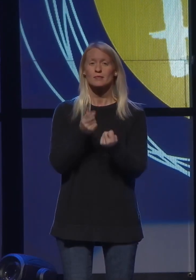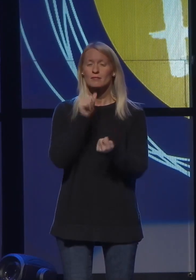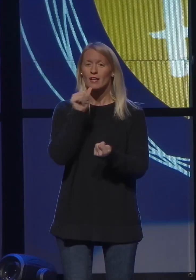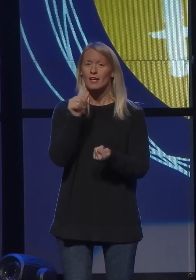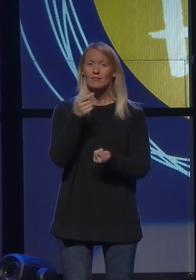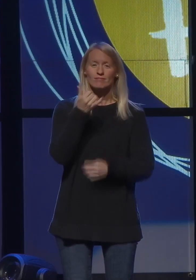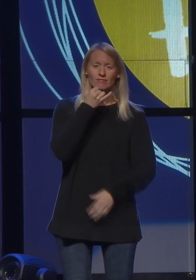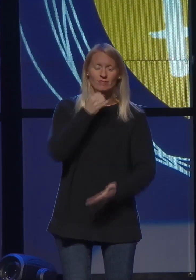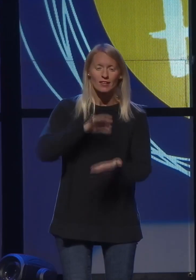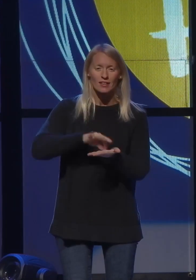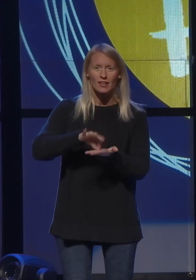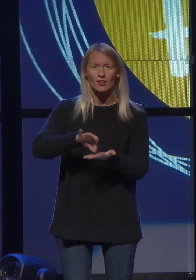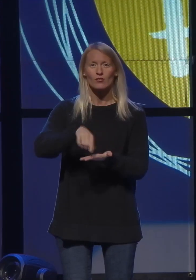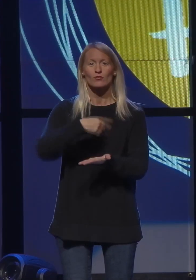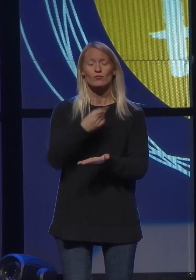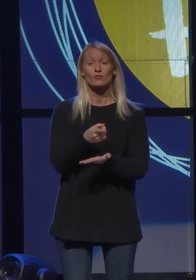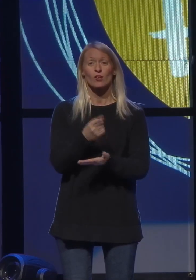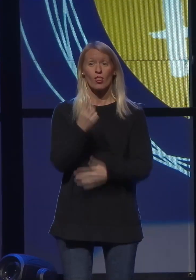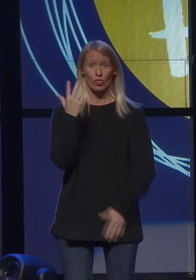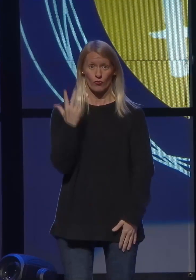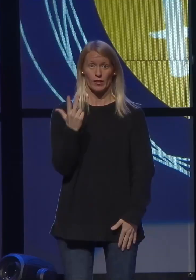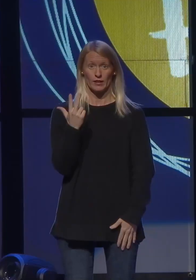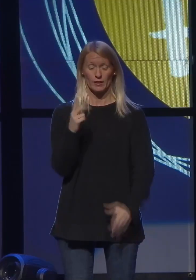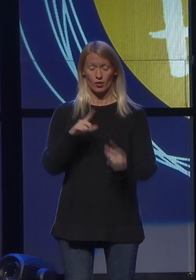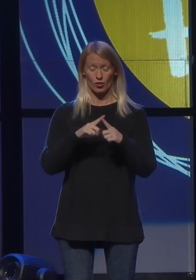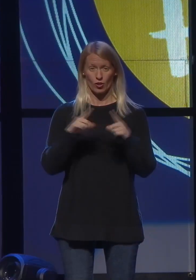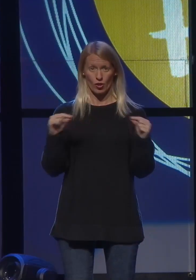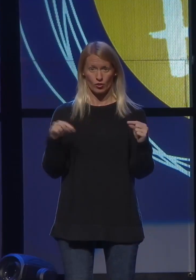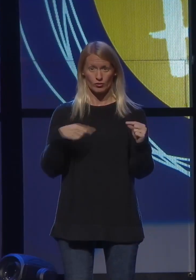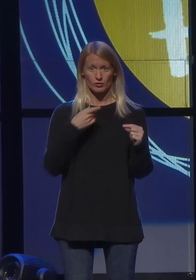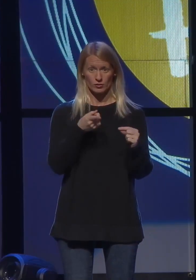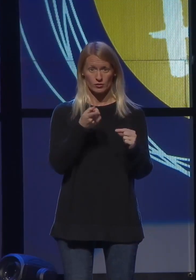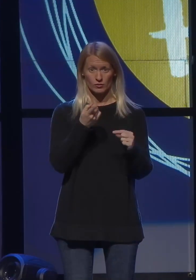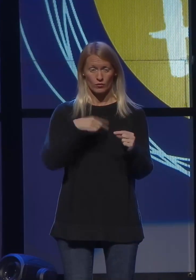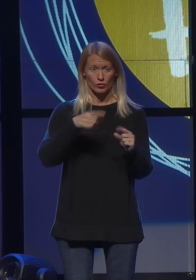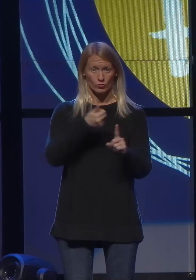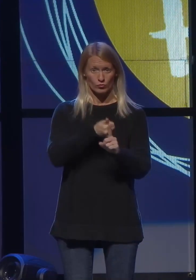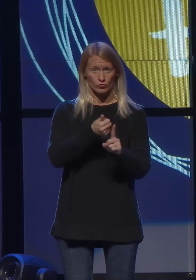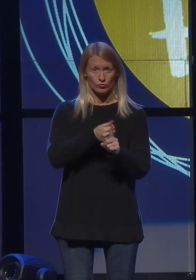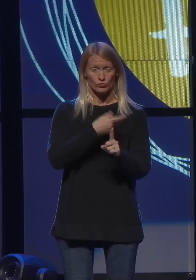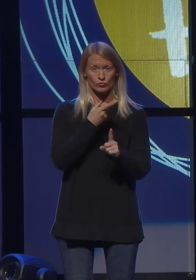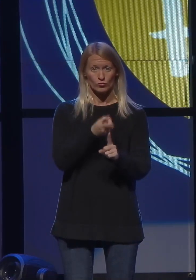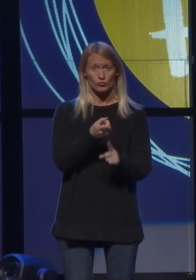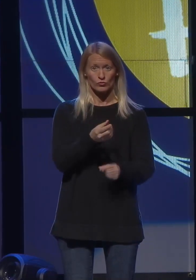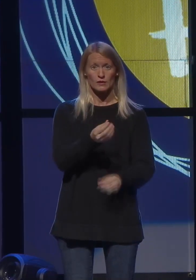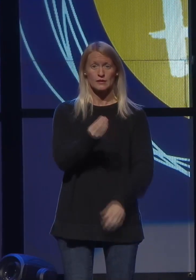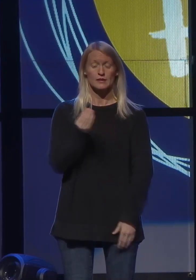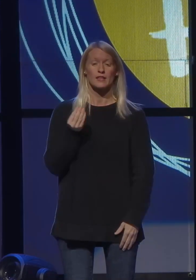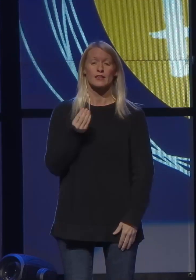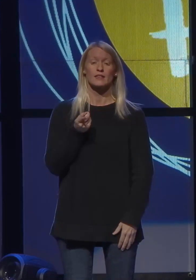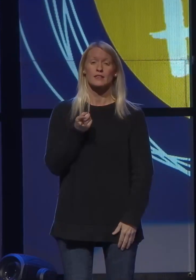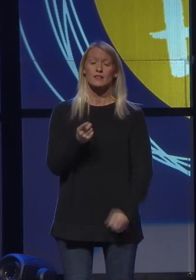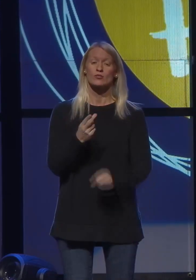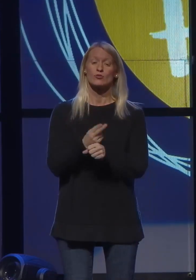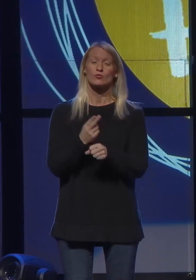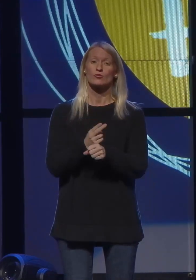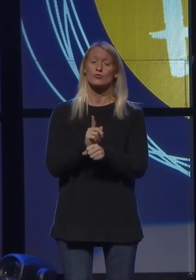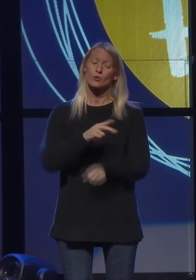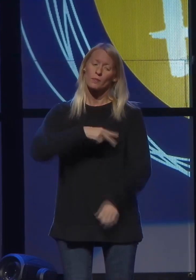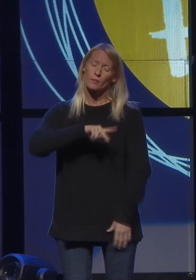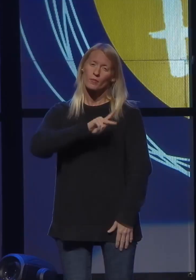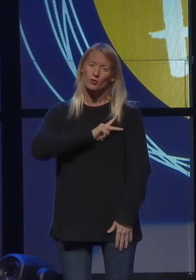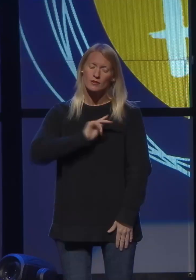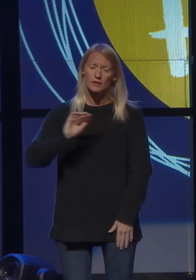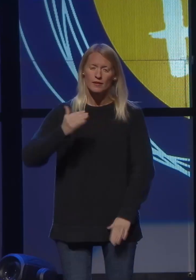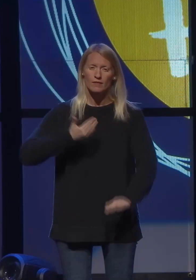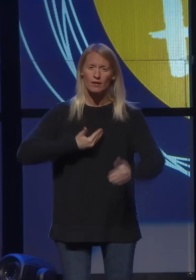there. There's 3 of them. Because that is for you. You're going to take those and use those to personally invite those